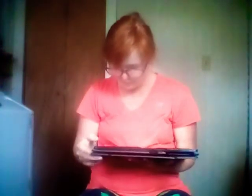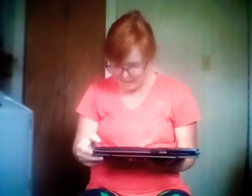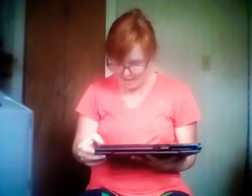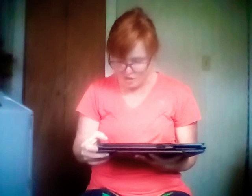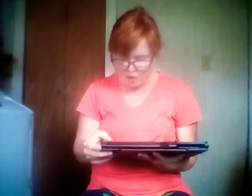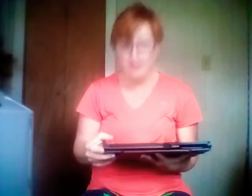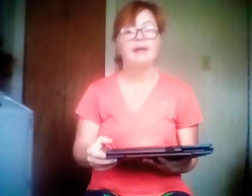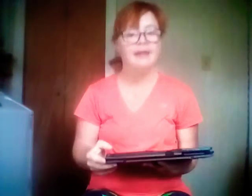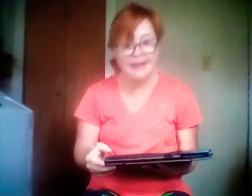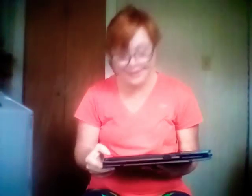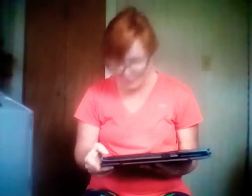And go heel.